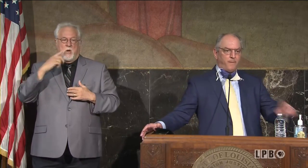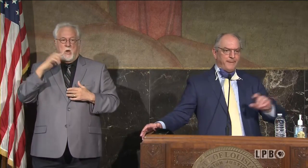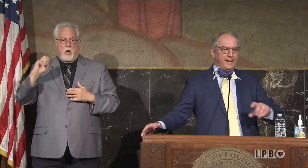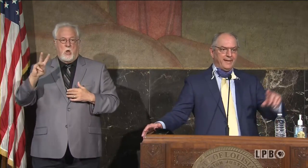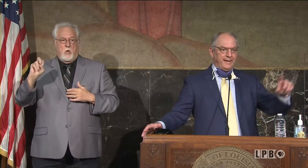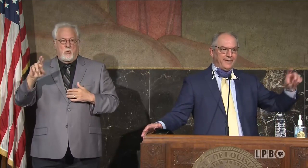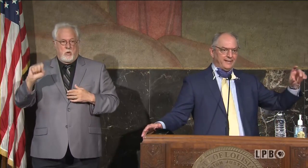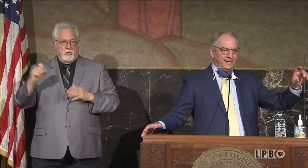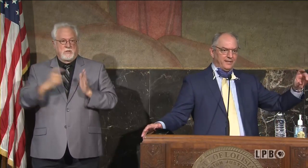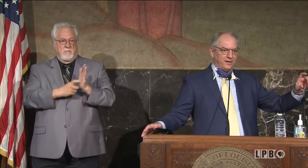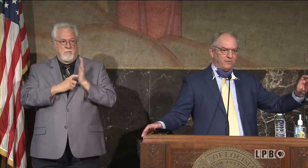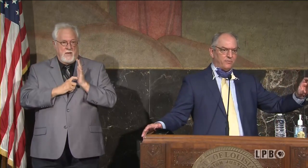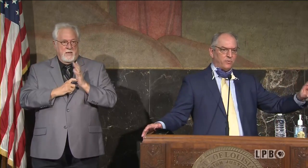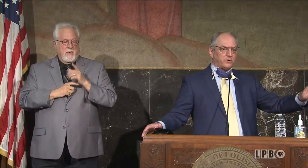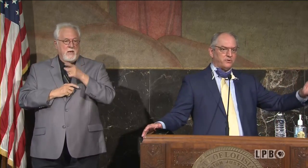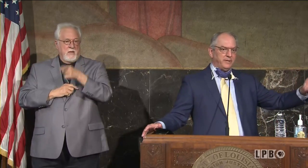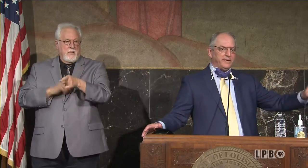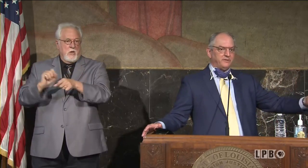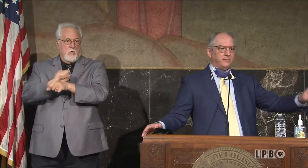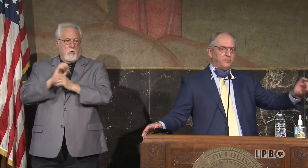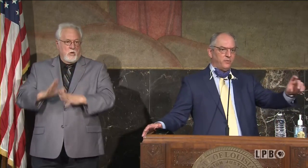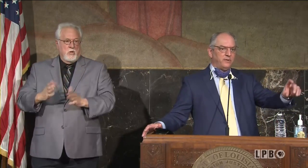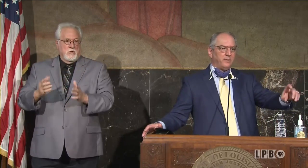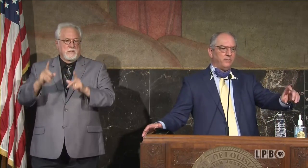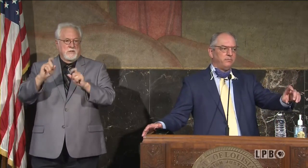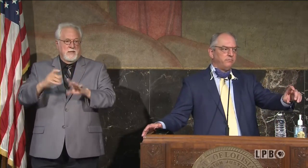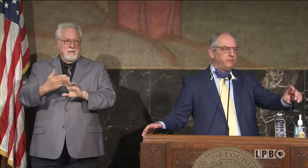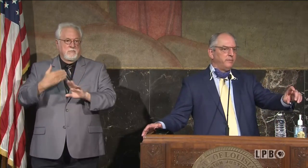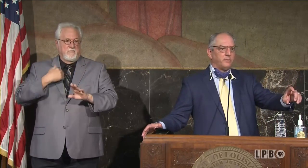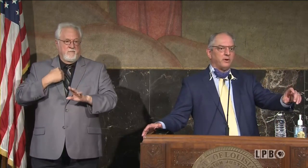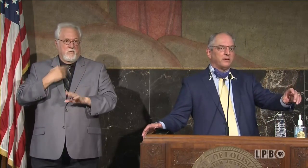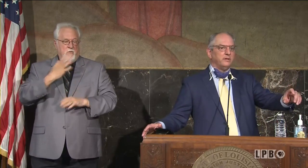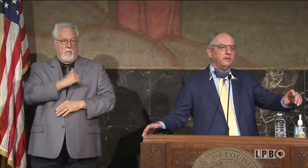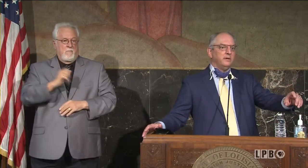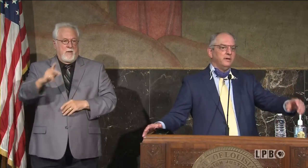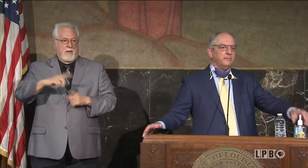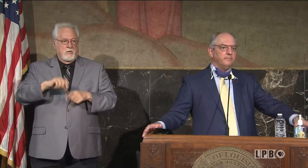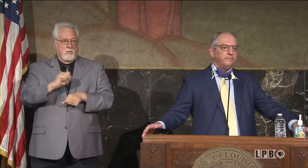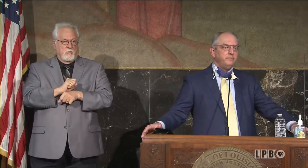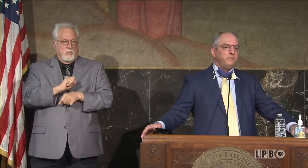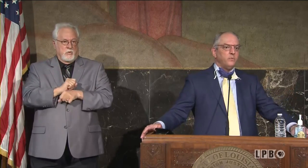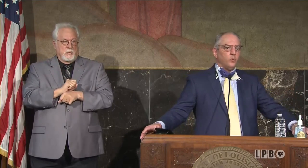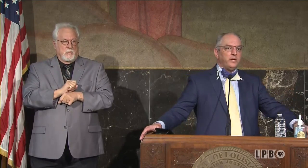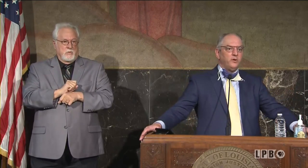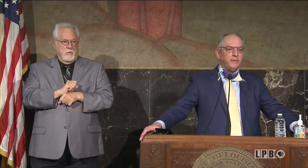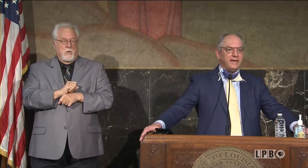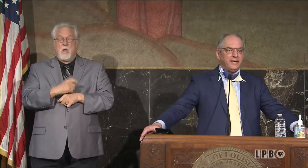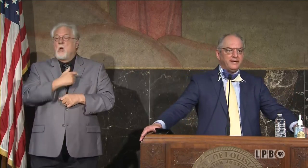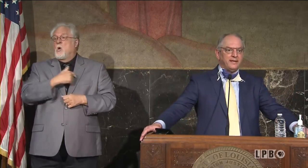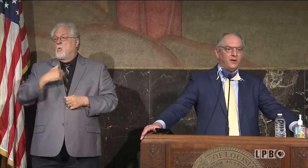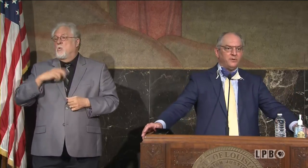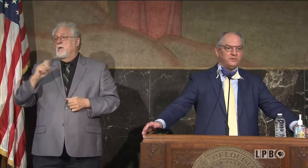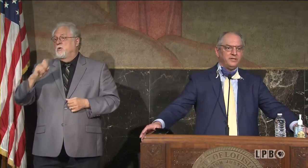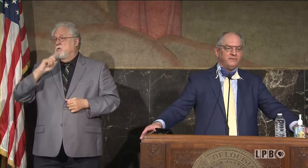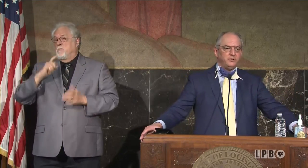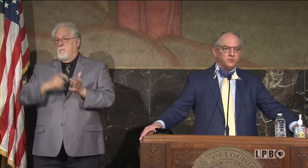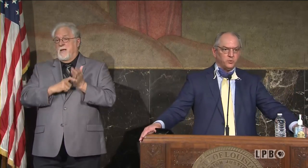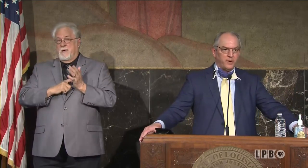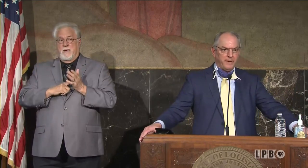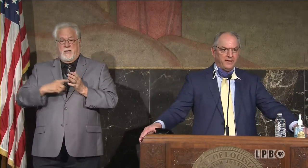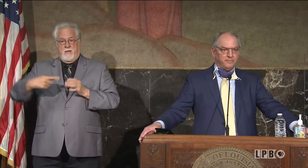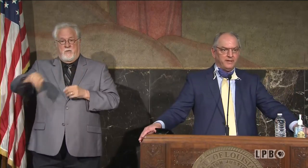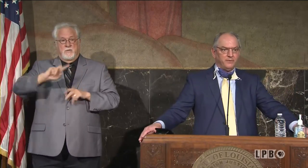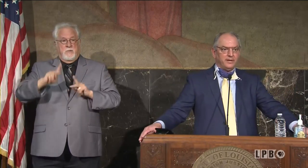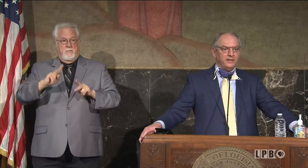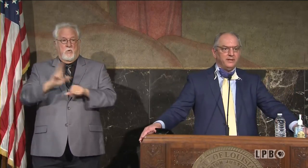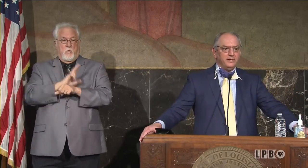owners who are mandating that their workers be tested before they will put them to work. We do mandate that all those individuals